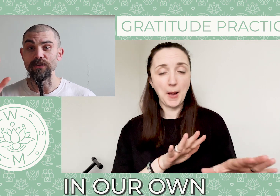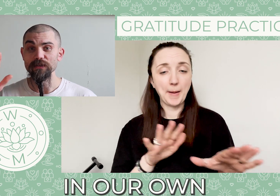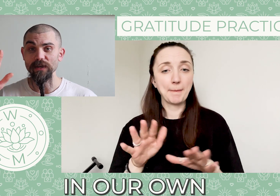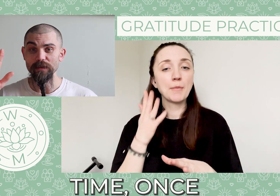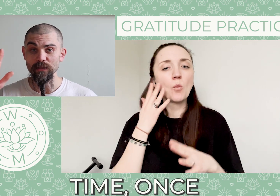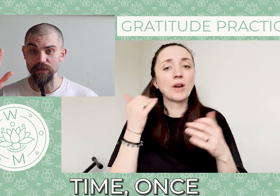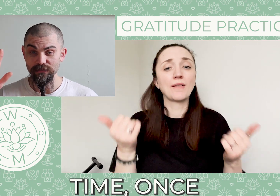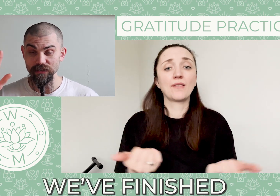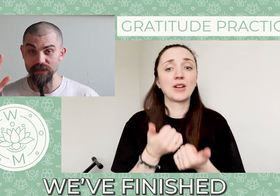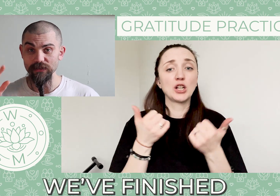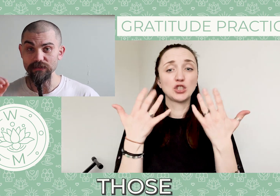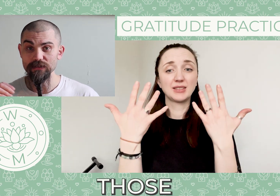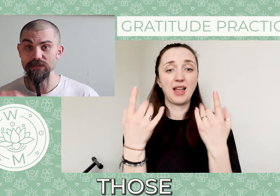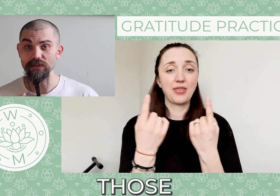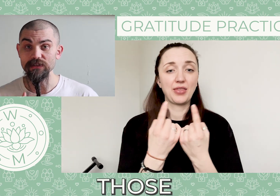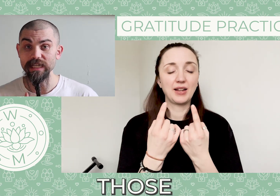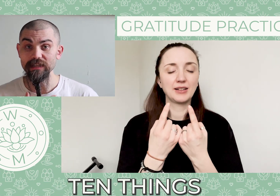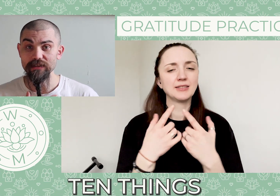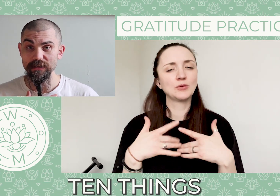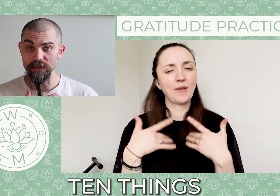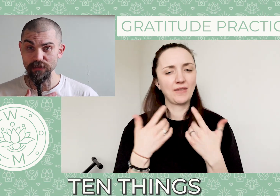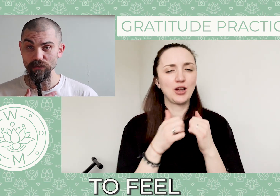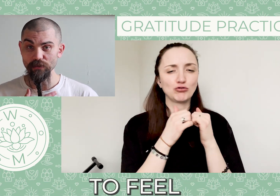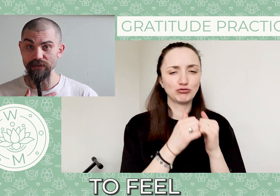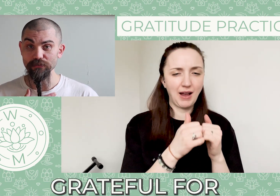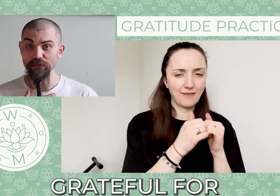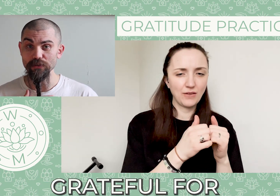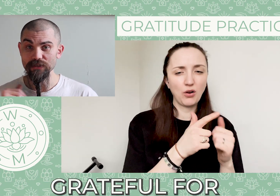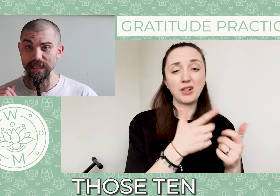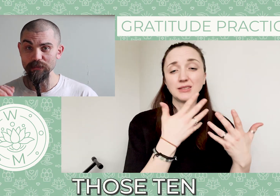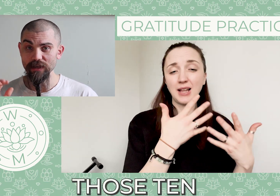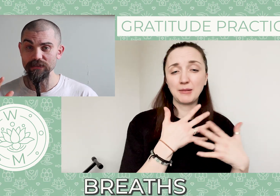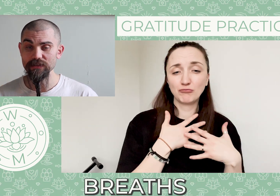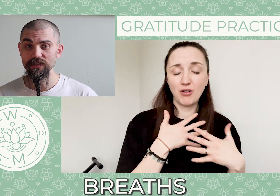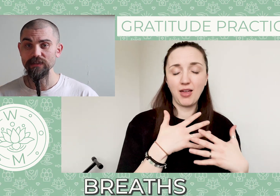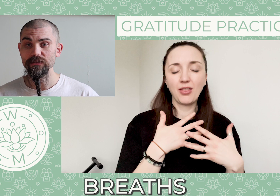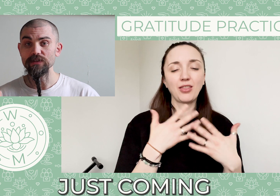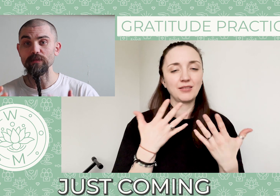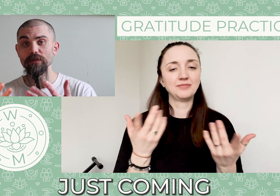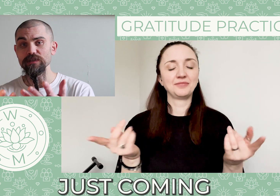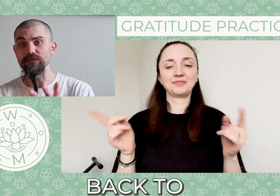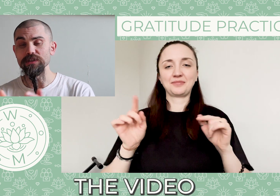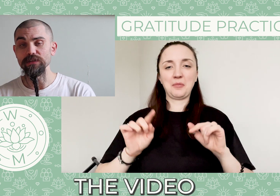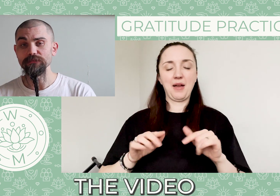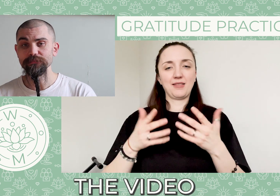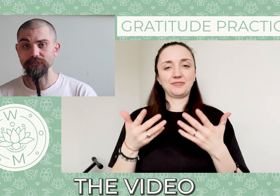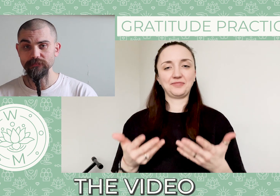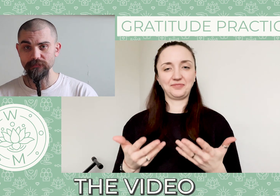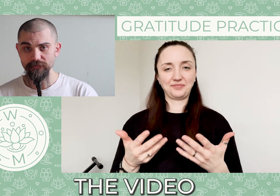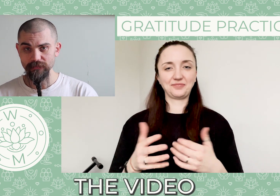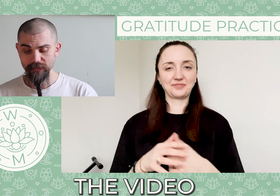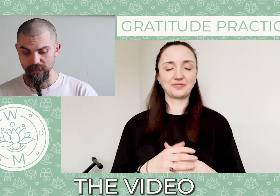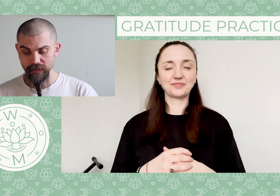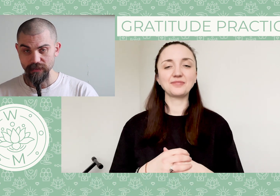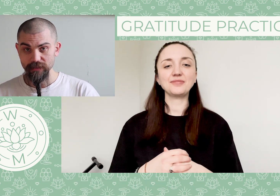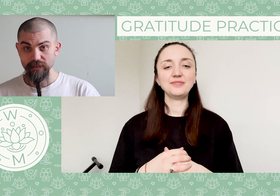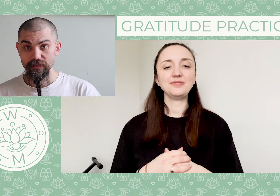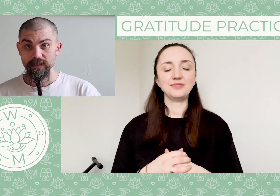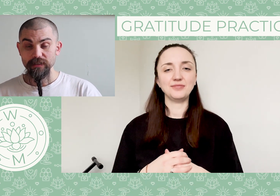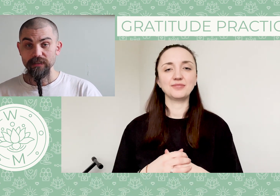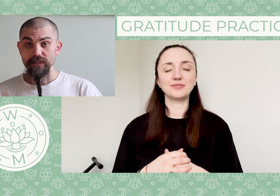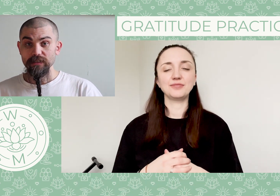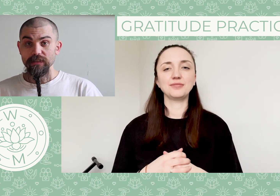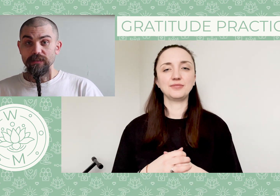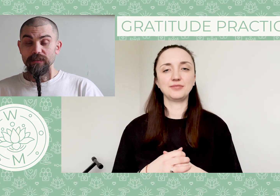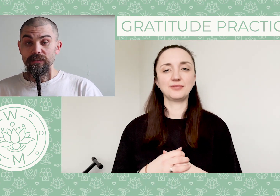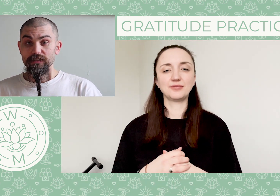And then in our own time, once we've finished those 10 things to feel grateful for, those 10 breaths, just coming back to the video.